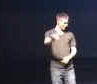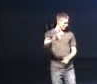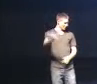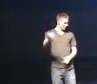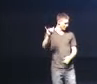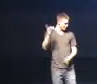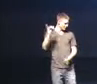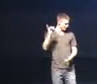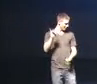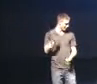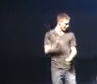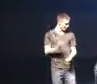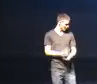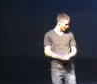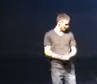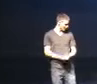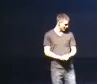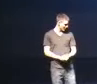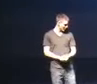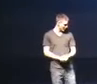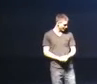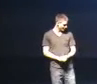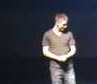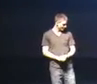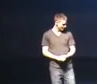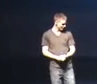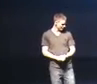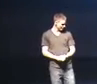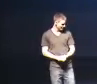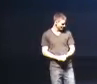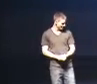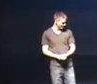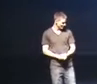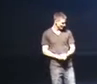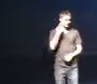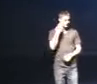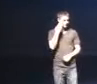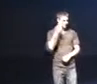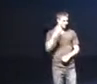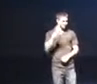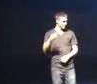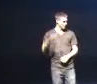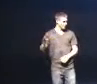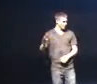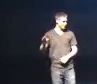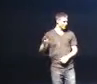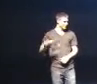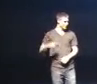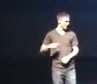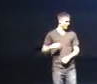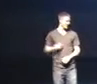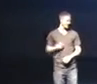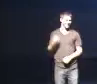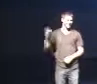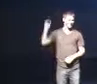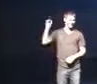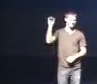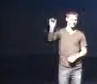pitch like that. Even I didn't know, I could